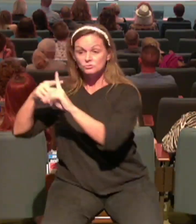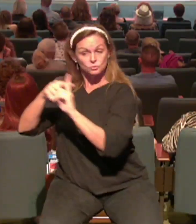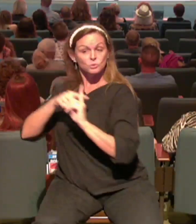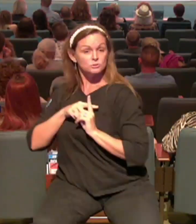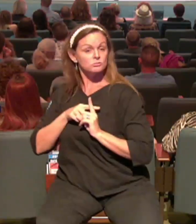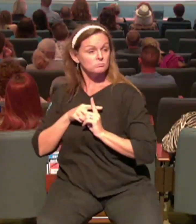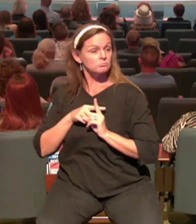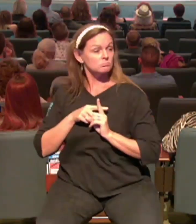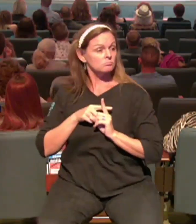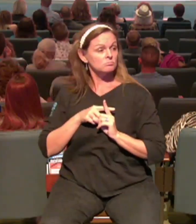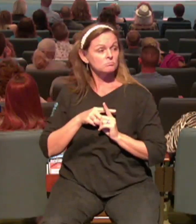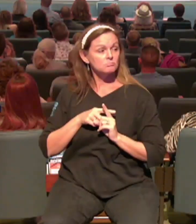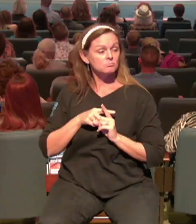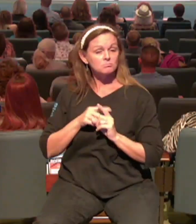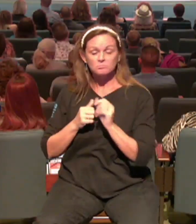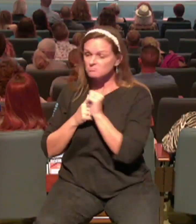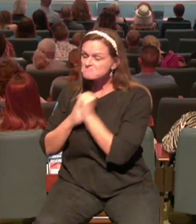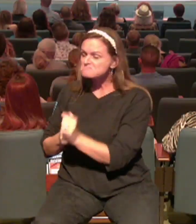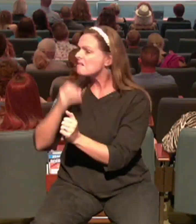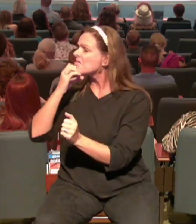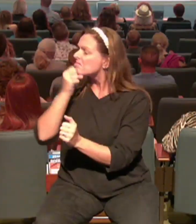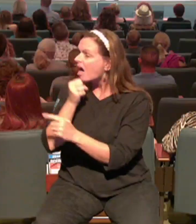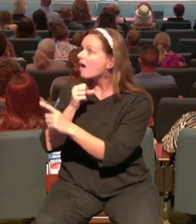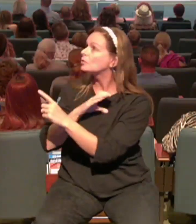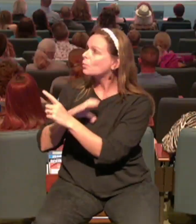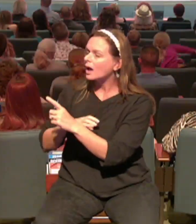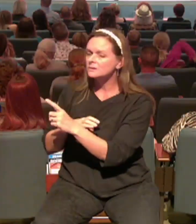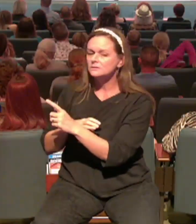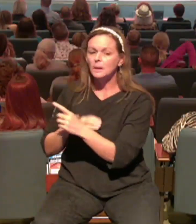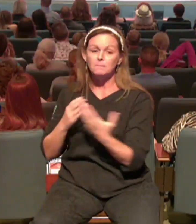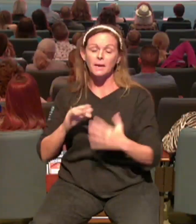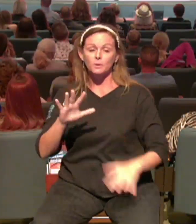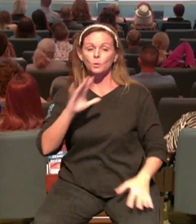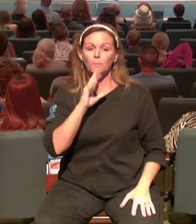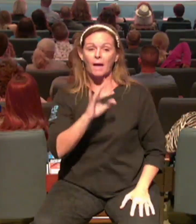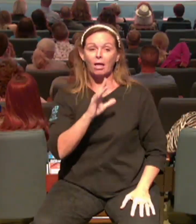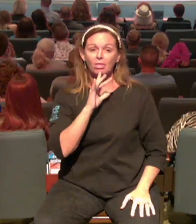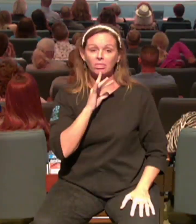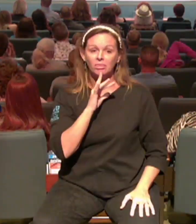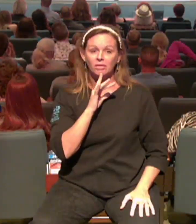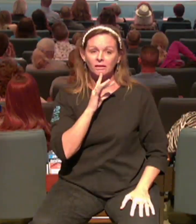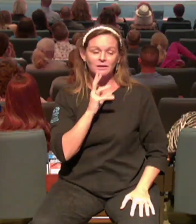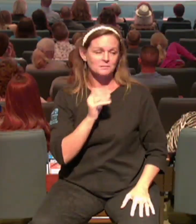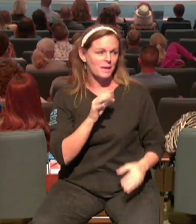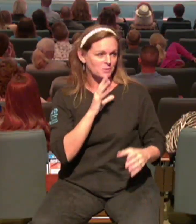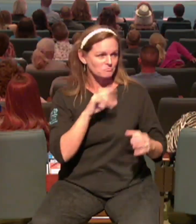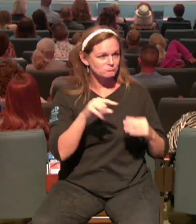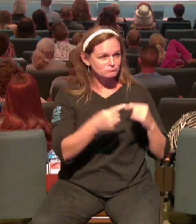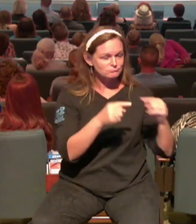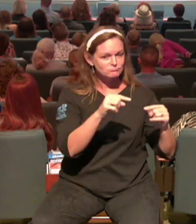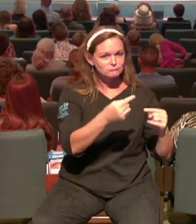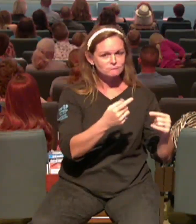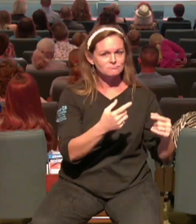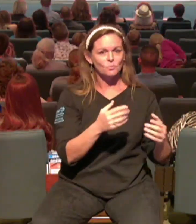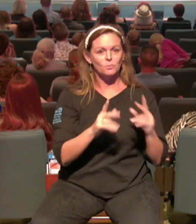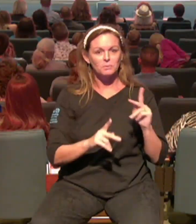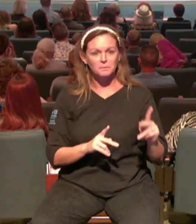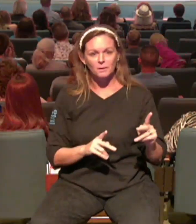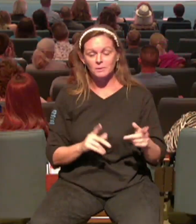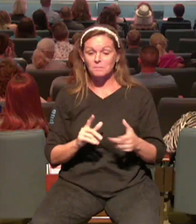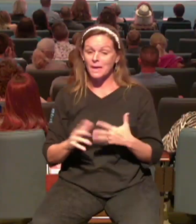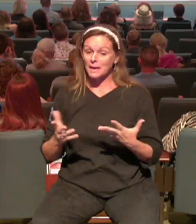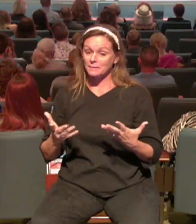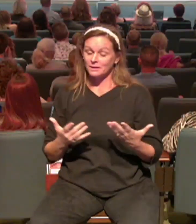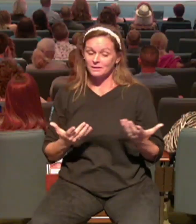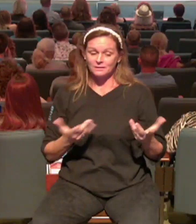Jesus, but this sin has gotten a hold of you. Could be your mouth, could be the way you talk about people, could be your